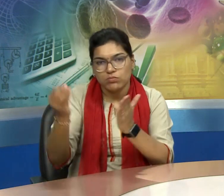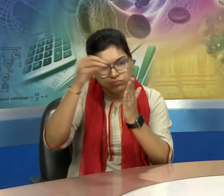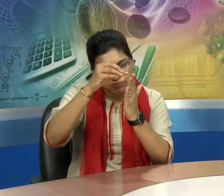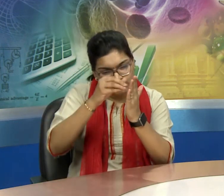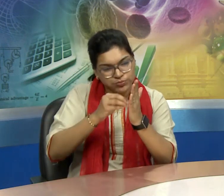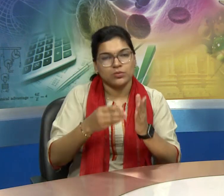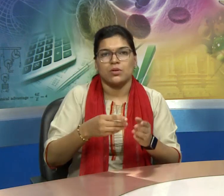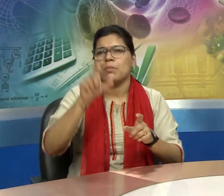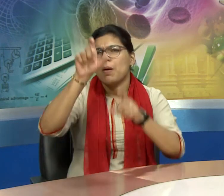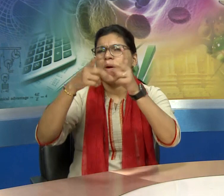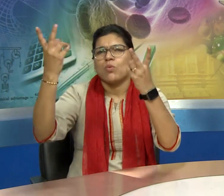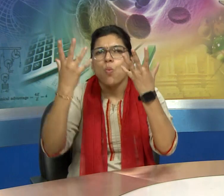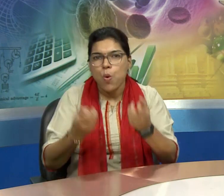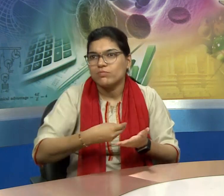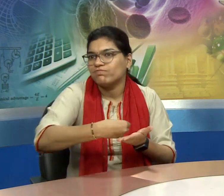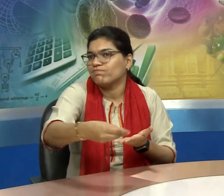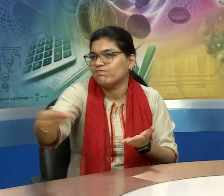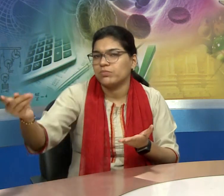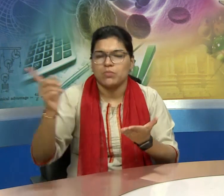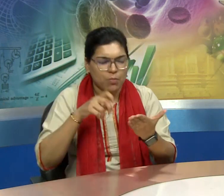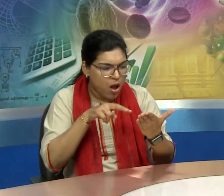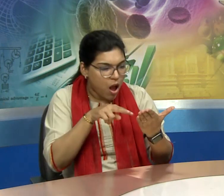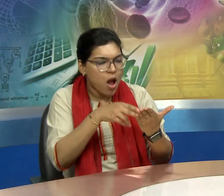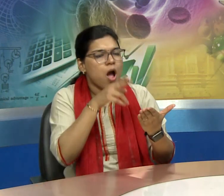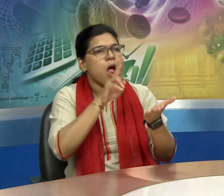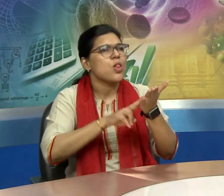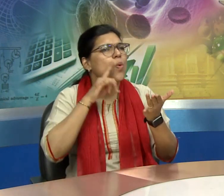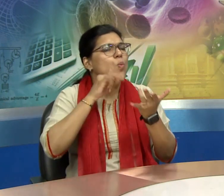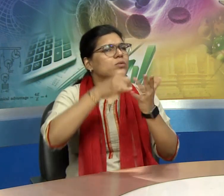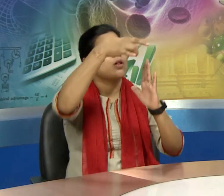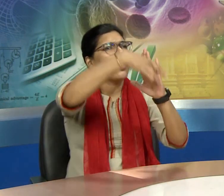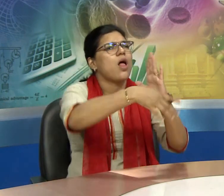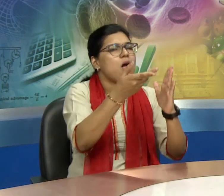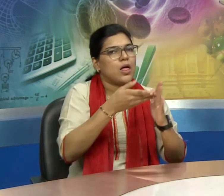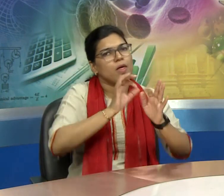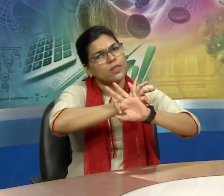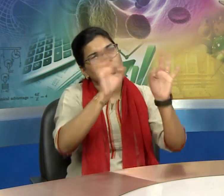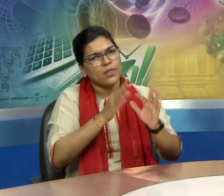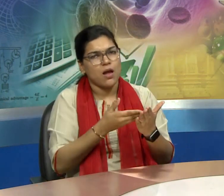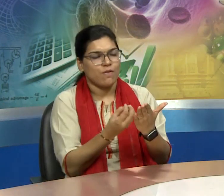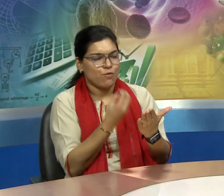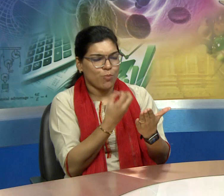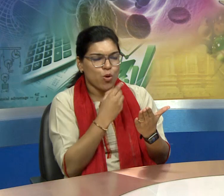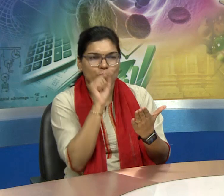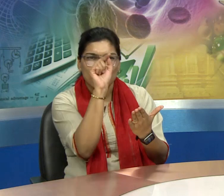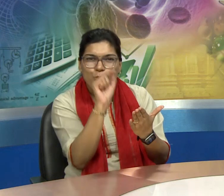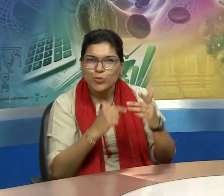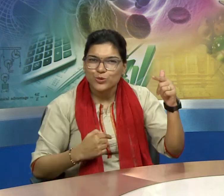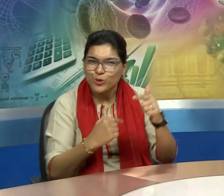any institute, then they provide their information in brief in bullets, or some